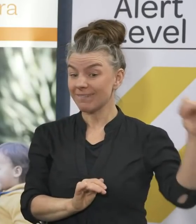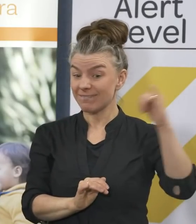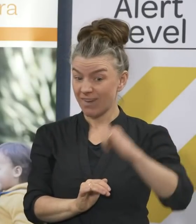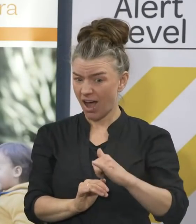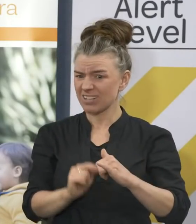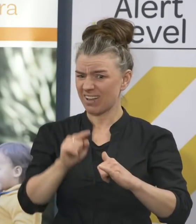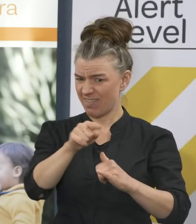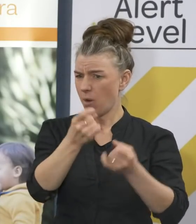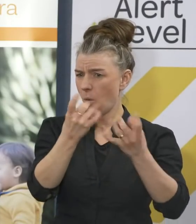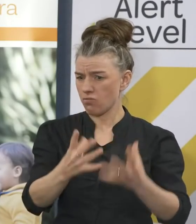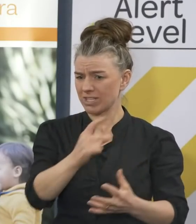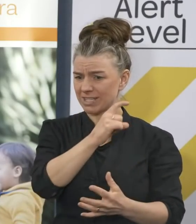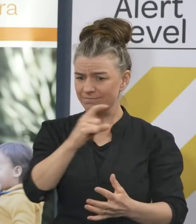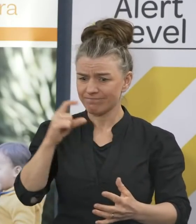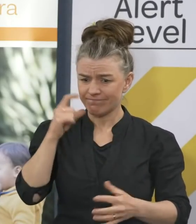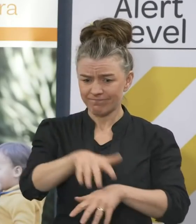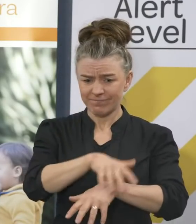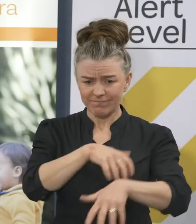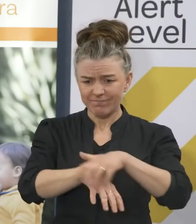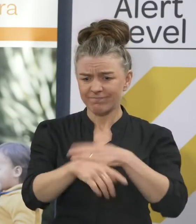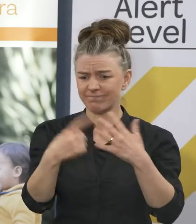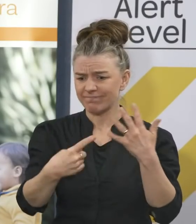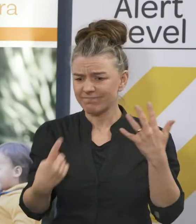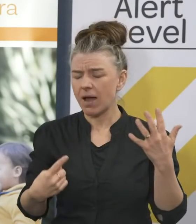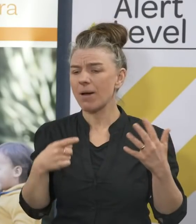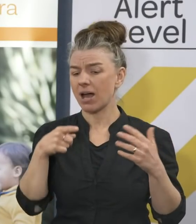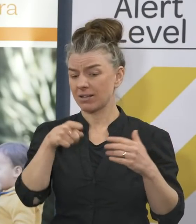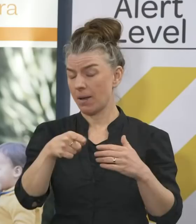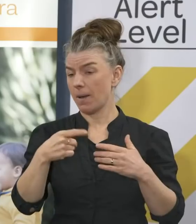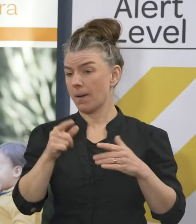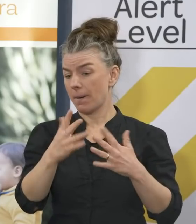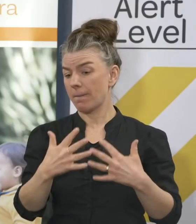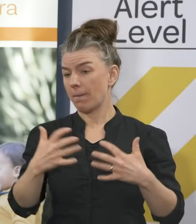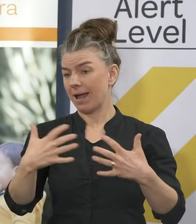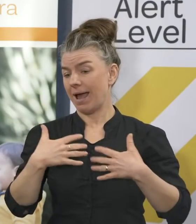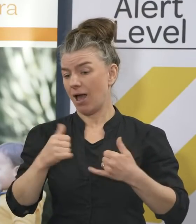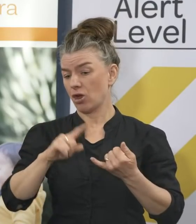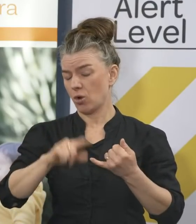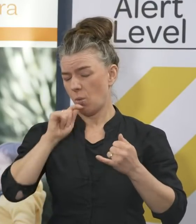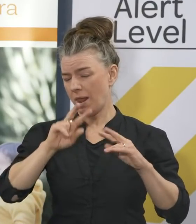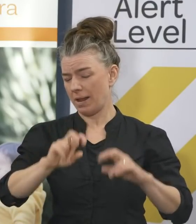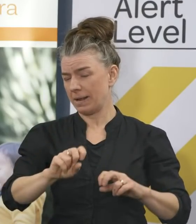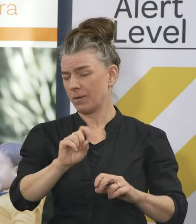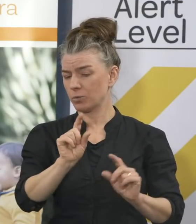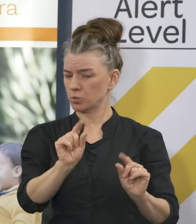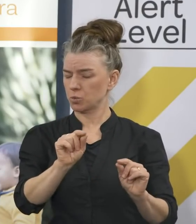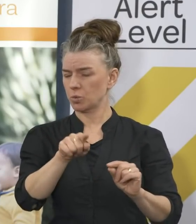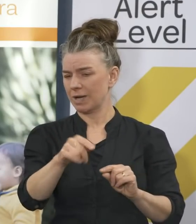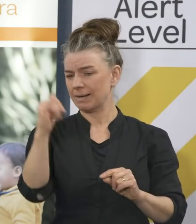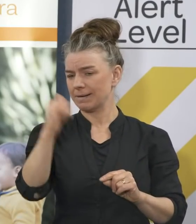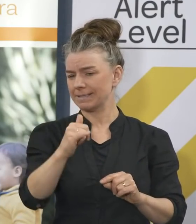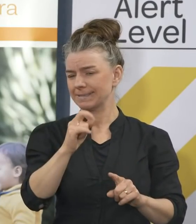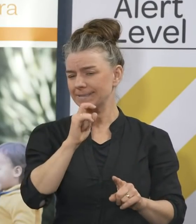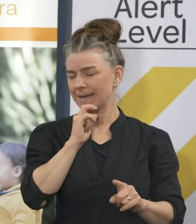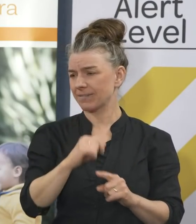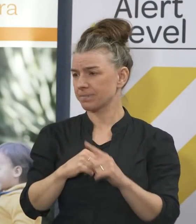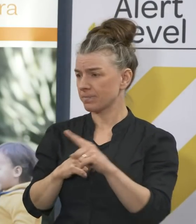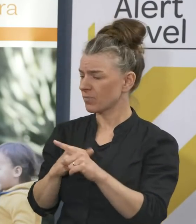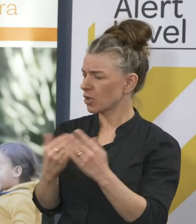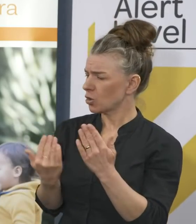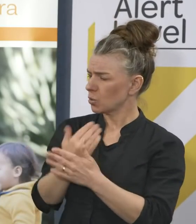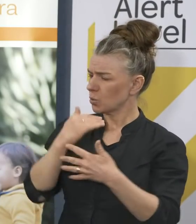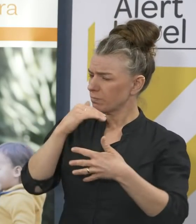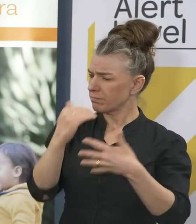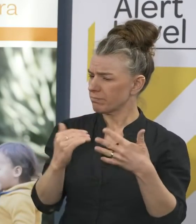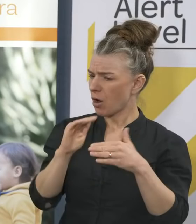appropriate PPE precautions, but we'll take a look at that as part of appropriate contact tracing. In the new case definition, does that mean